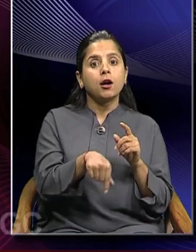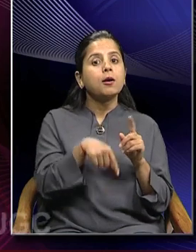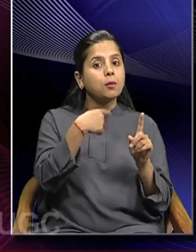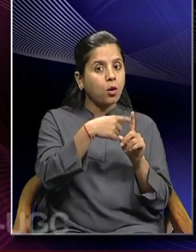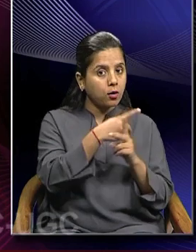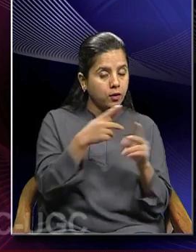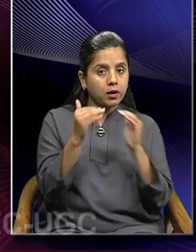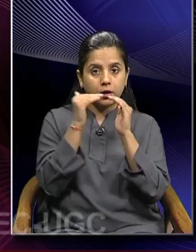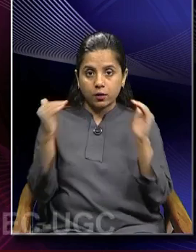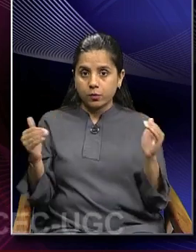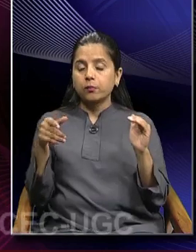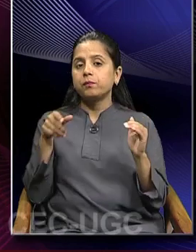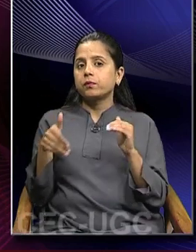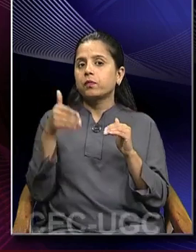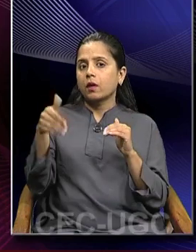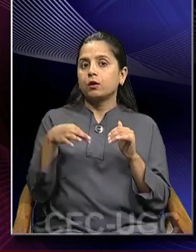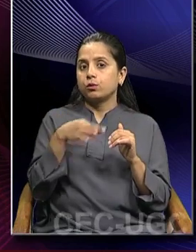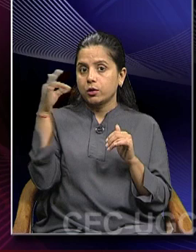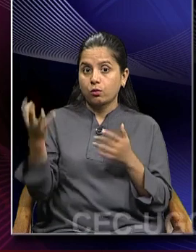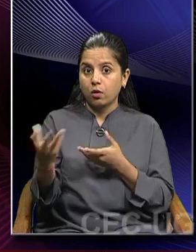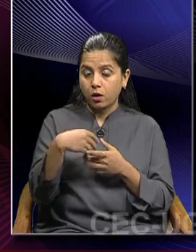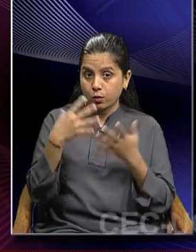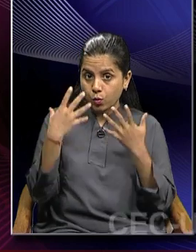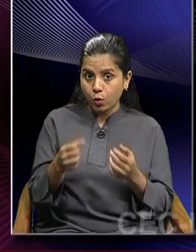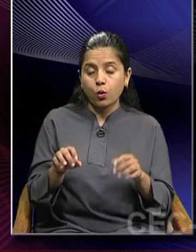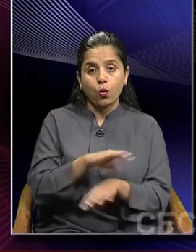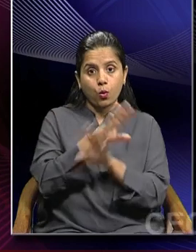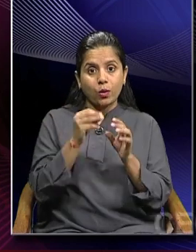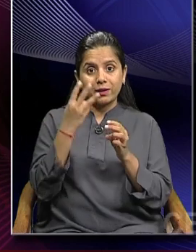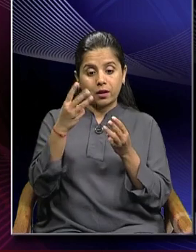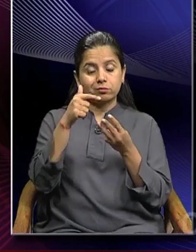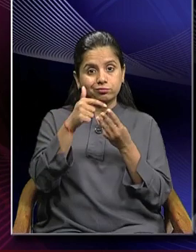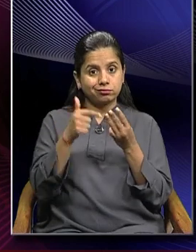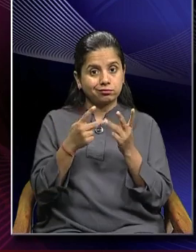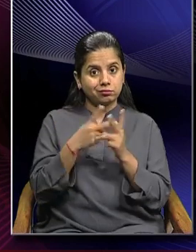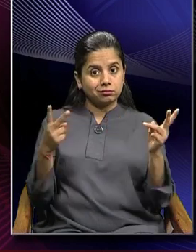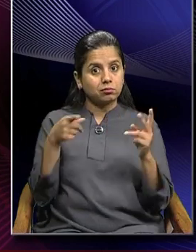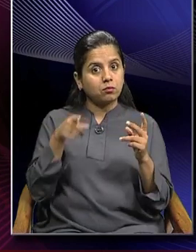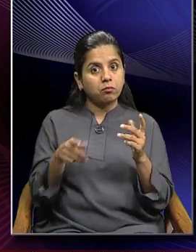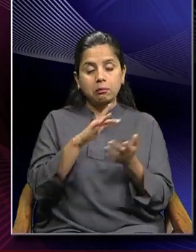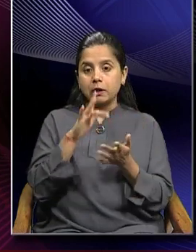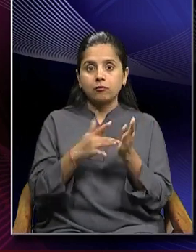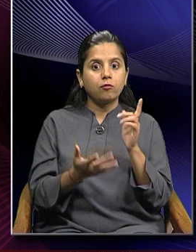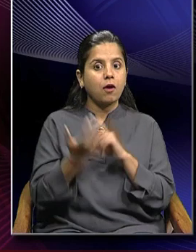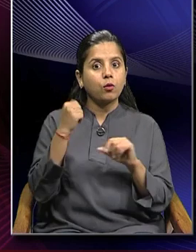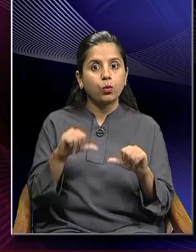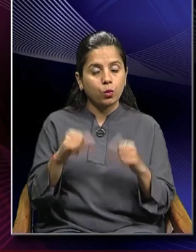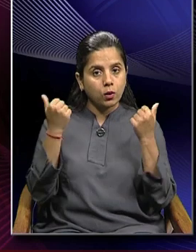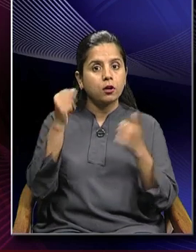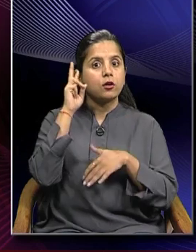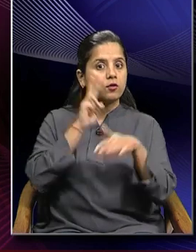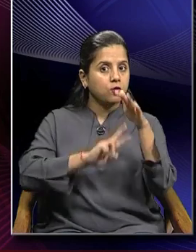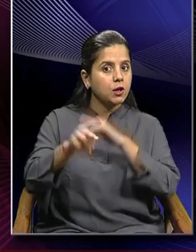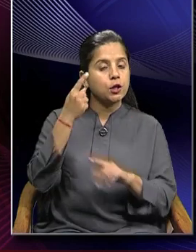to equity, and eventually their spirituality, if all three find a place in the vision and